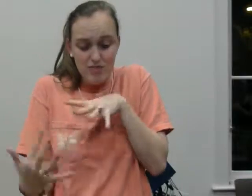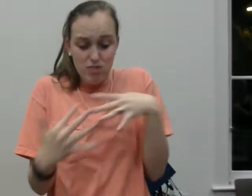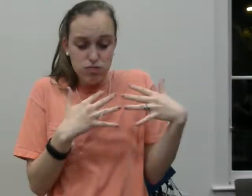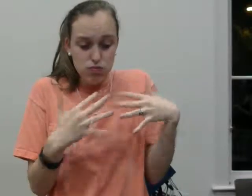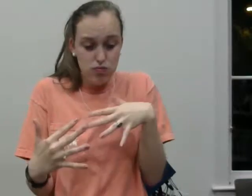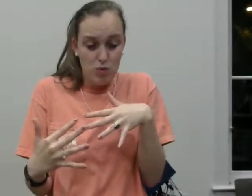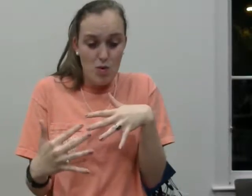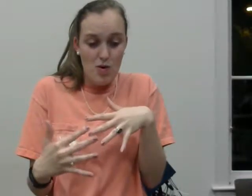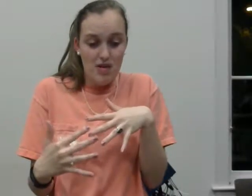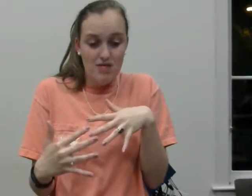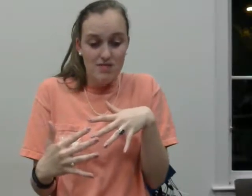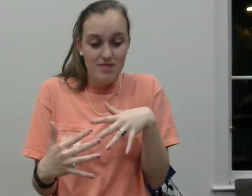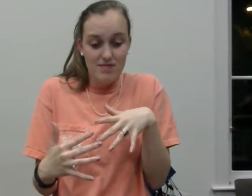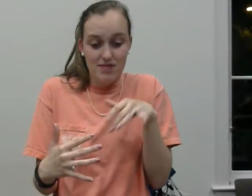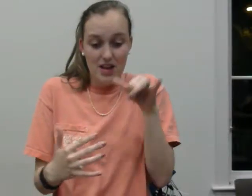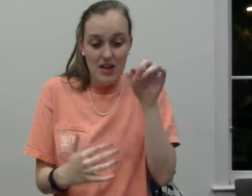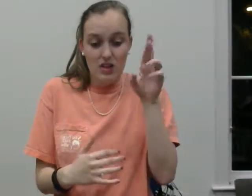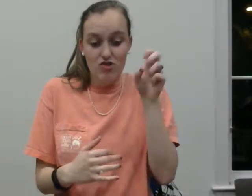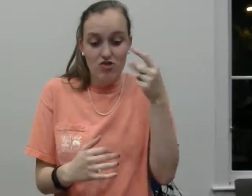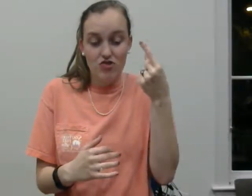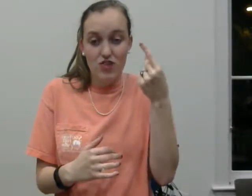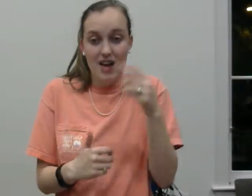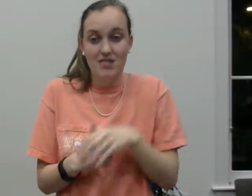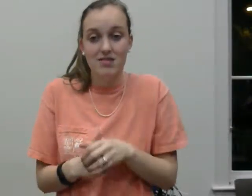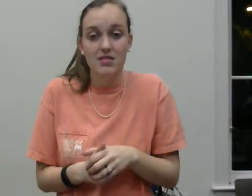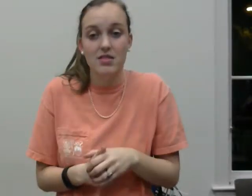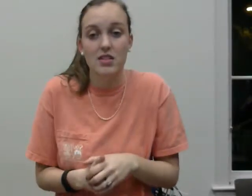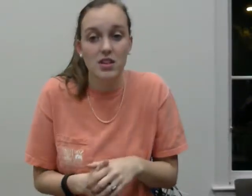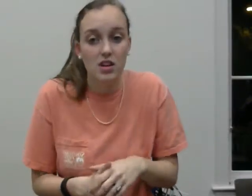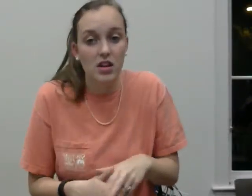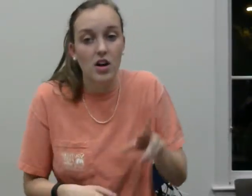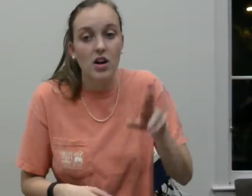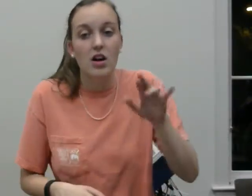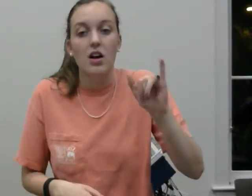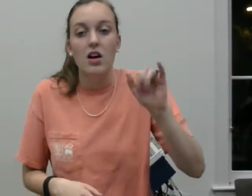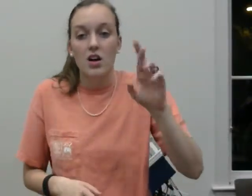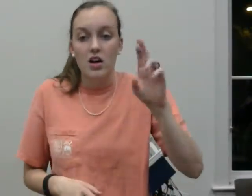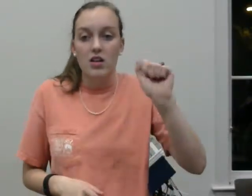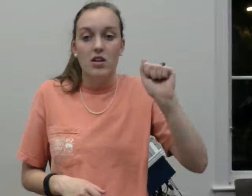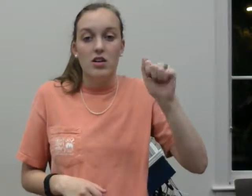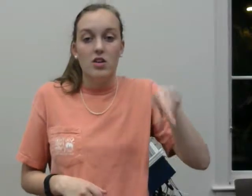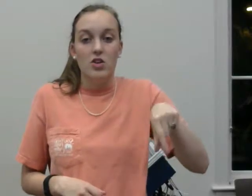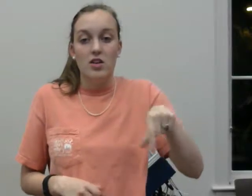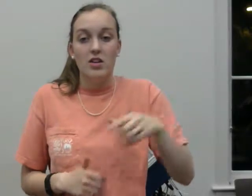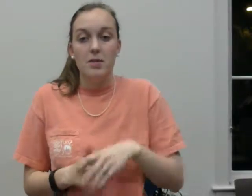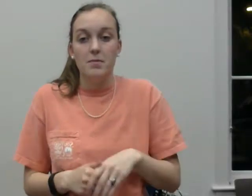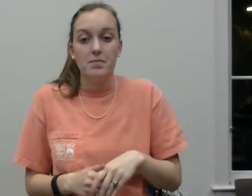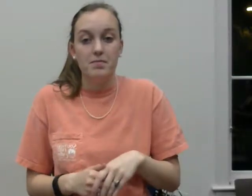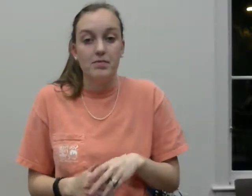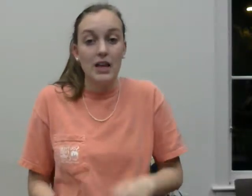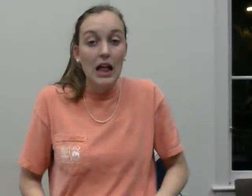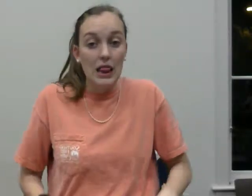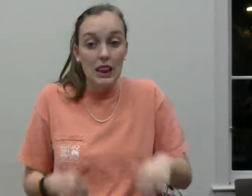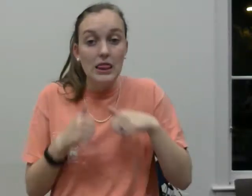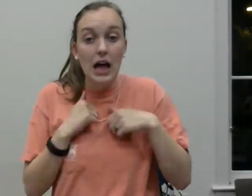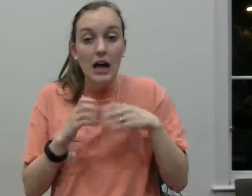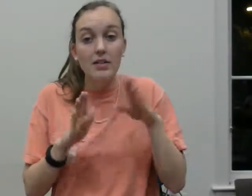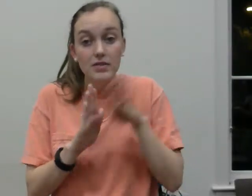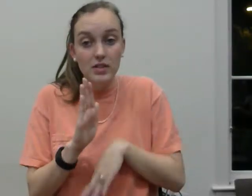Iraq. And as these wars, these conflicts continue to drag on, they cost more money, they cost more lives, and public opinion of the war begins to drop